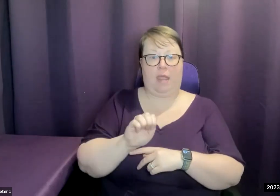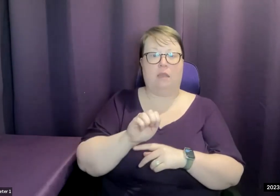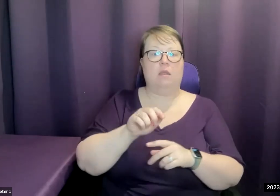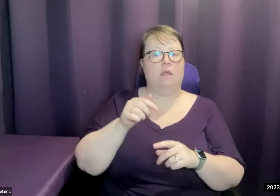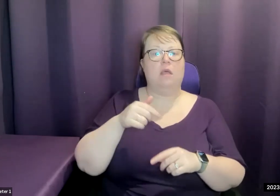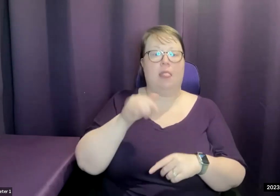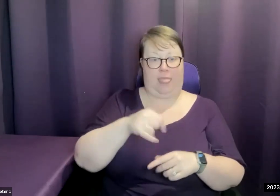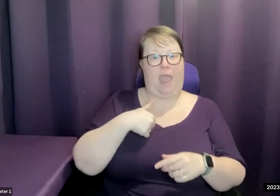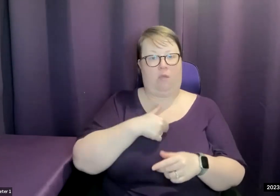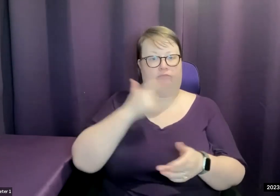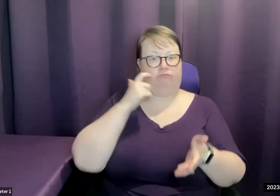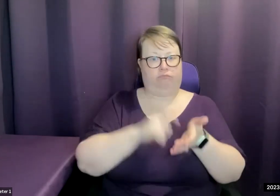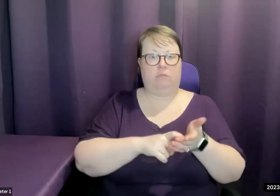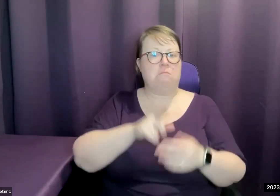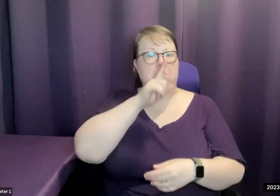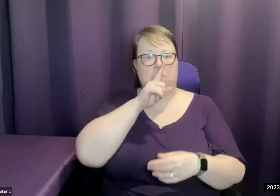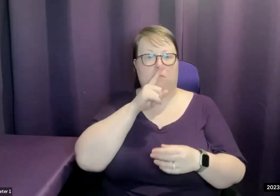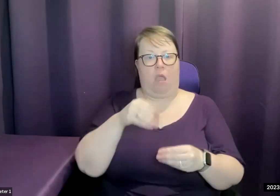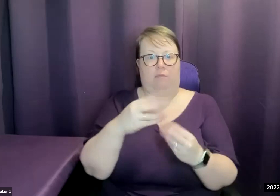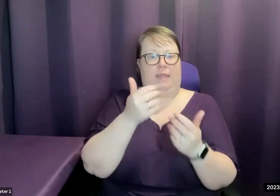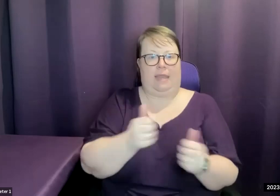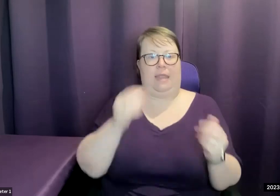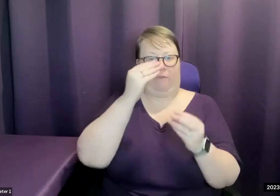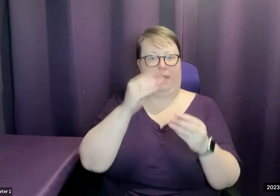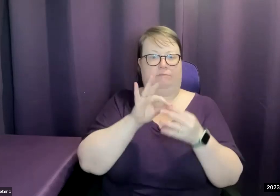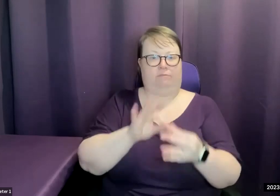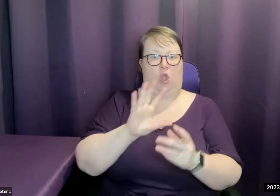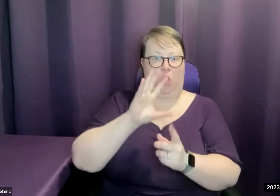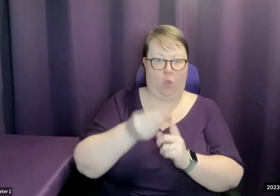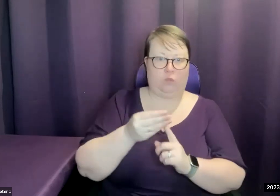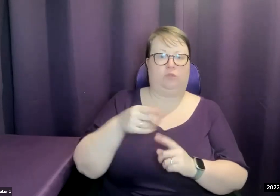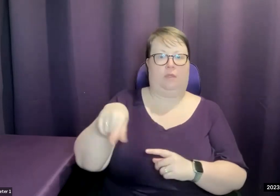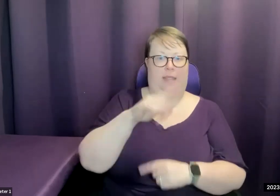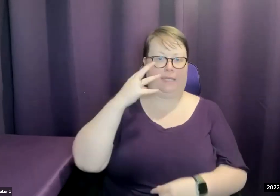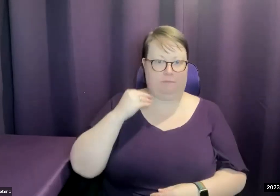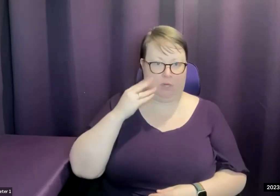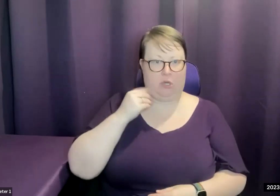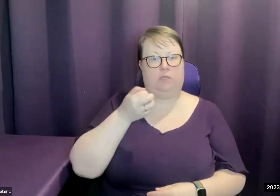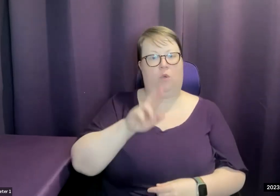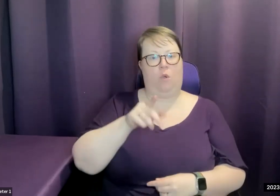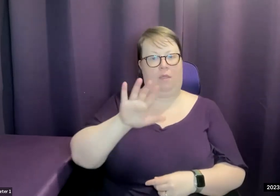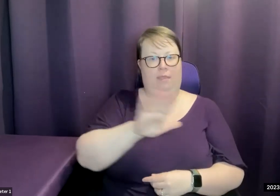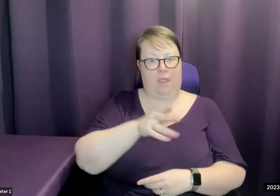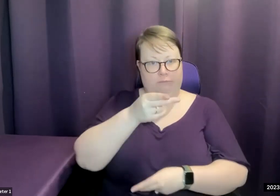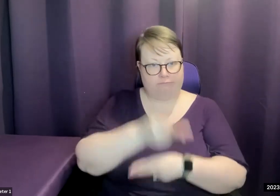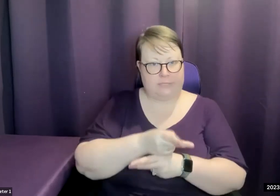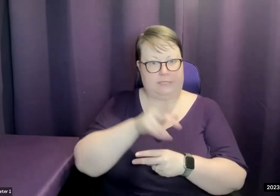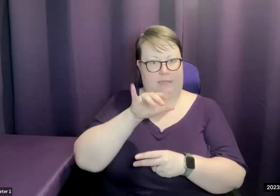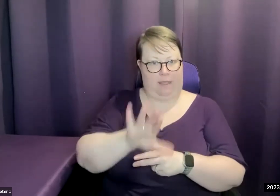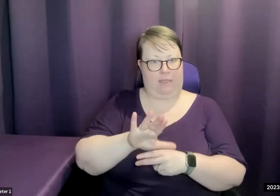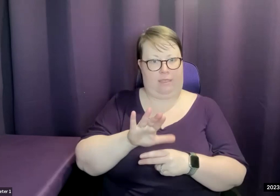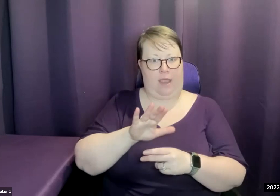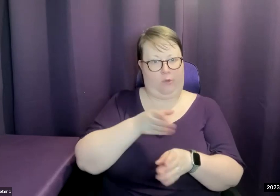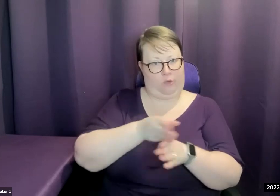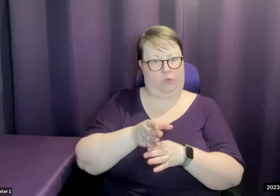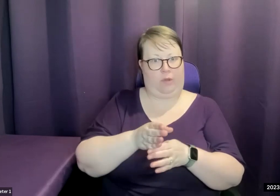and career pipeline. Therefore, further research is needed as documenting representation is only a first step towards